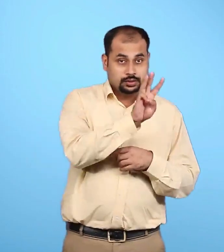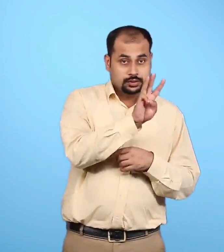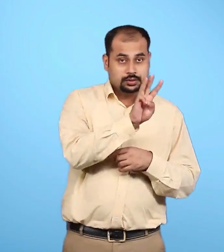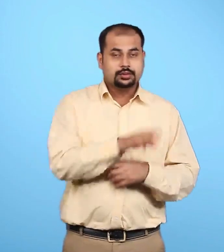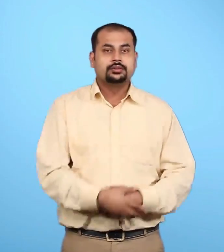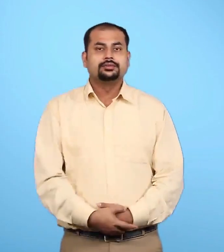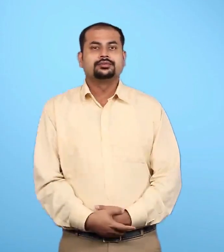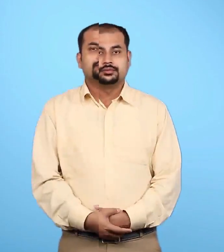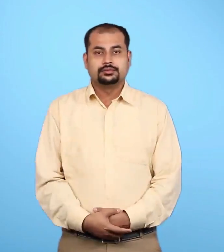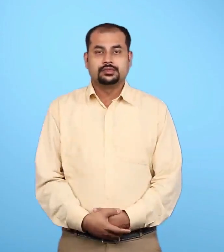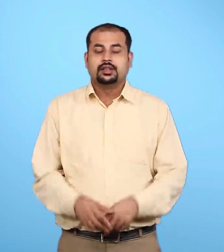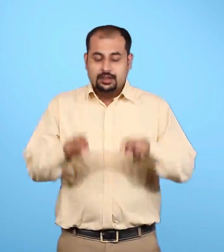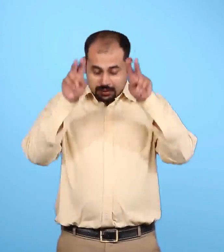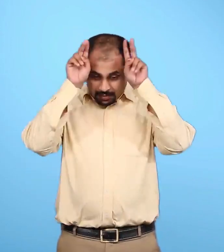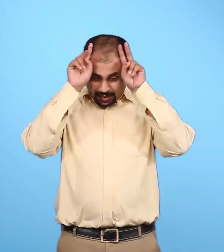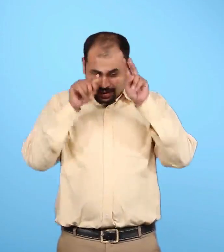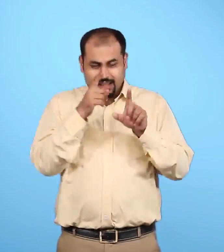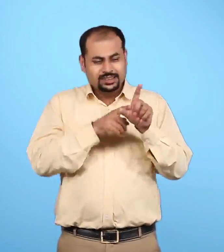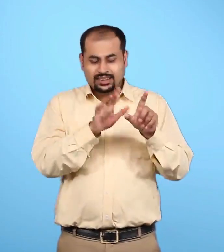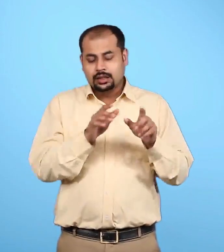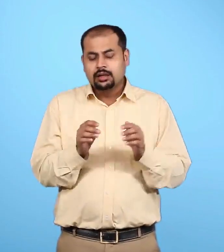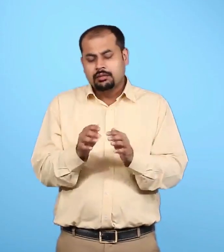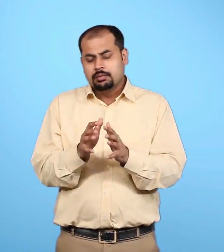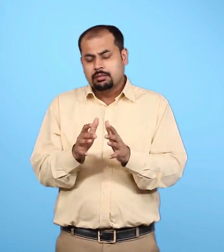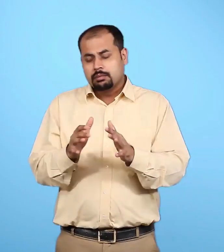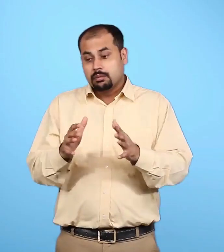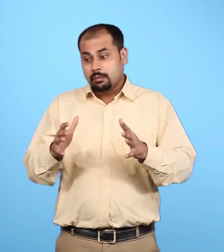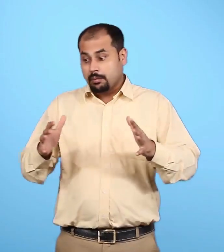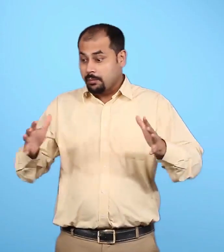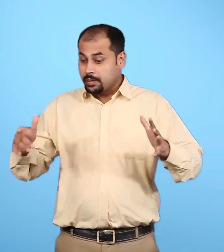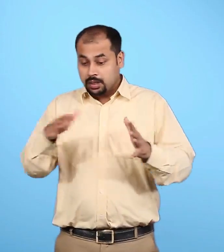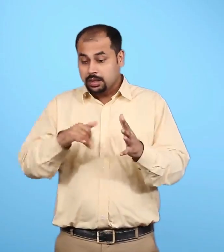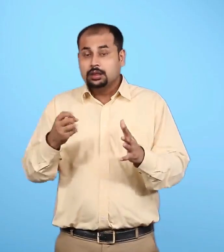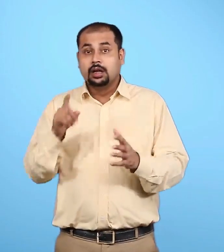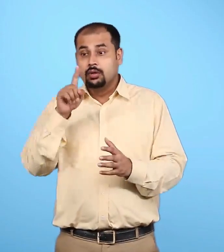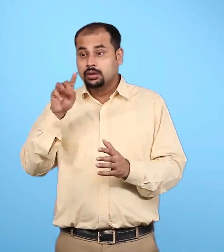3. After which year did the number of rabbits cross 1000?